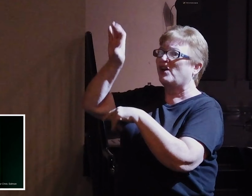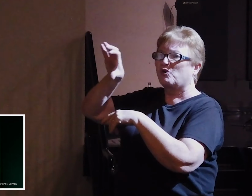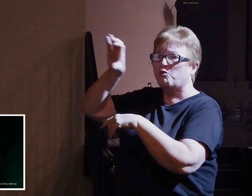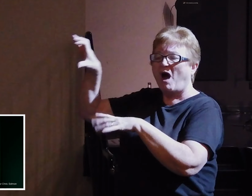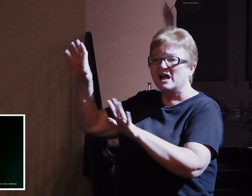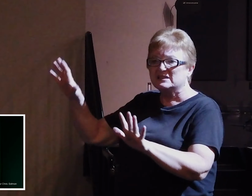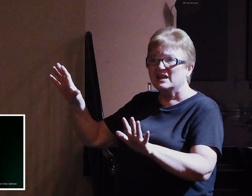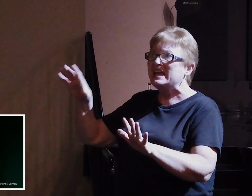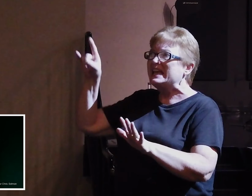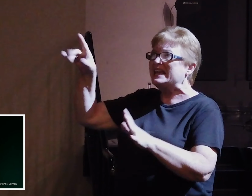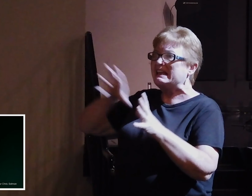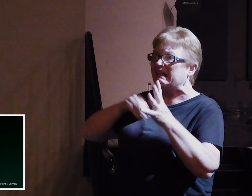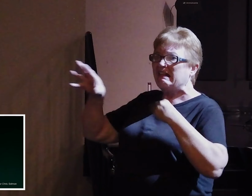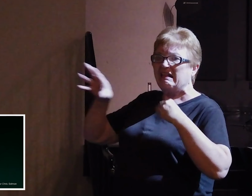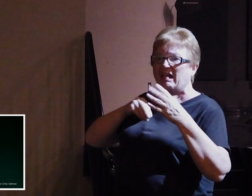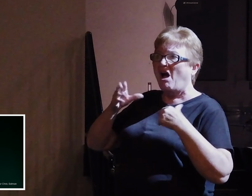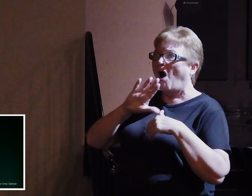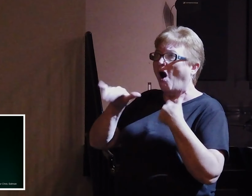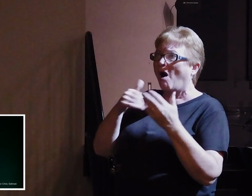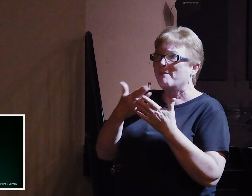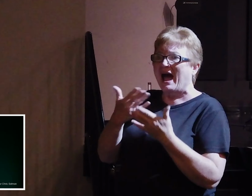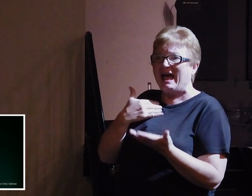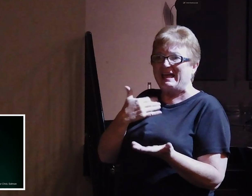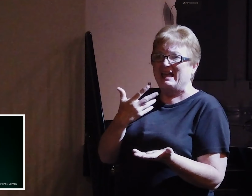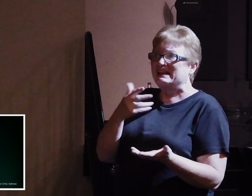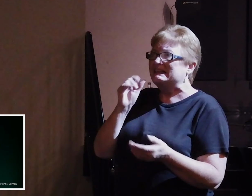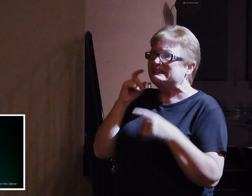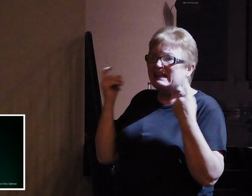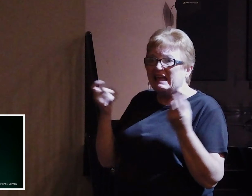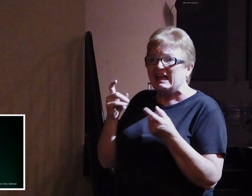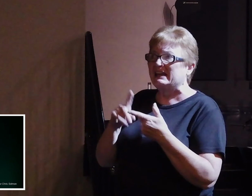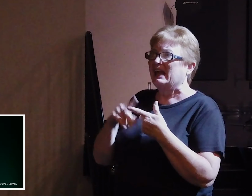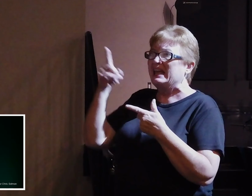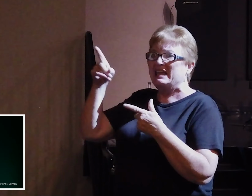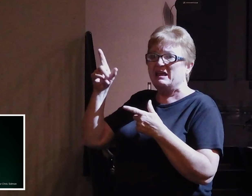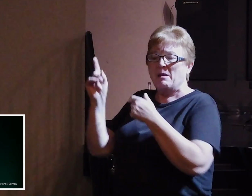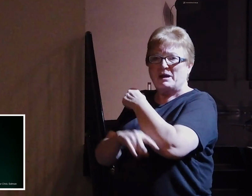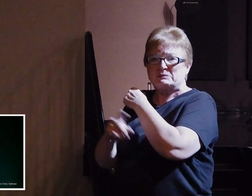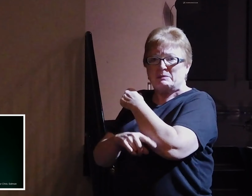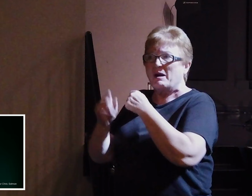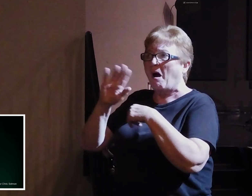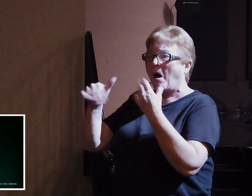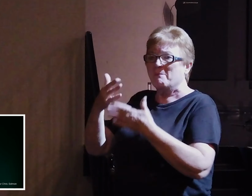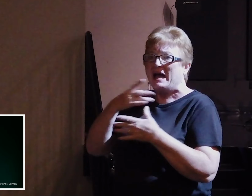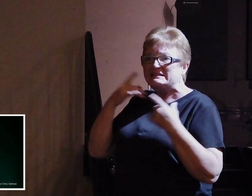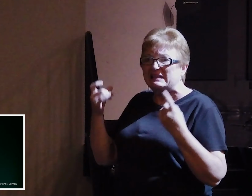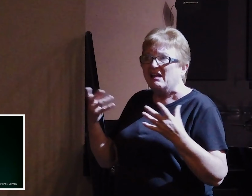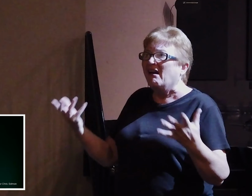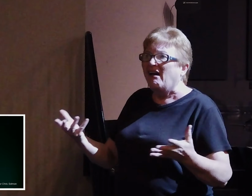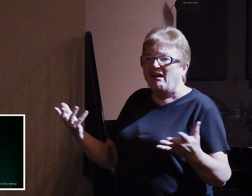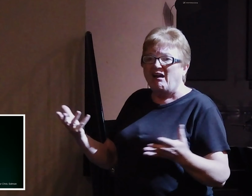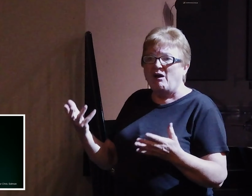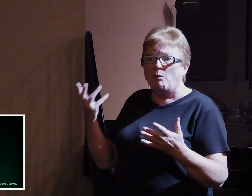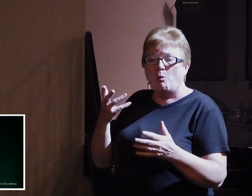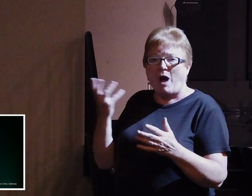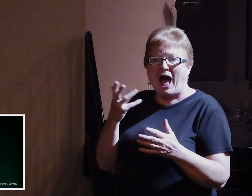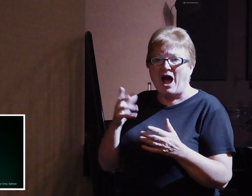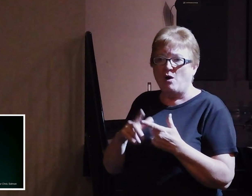but also the worst things of other believers. But those who do not come to Christ will pay for it themselves, 100%.